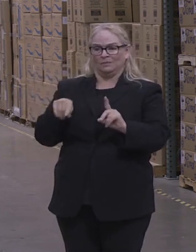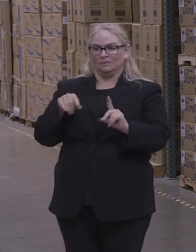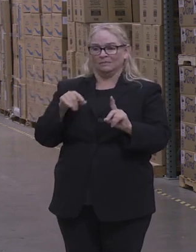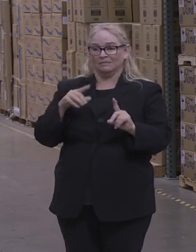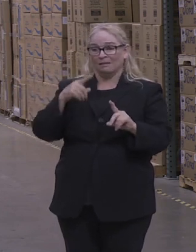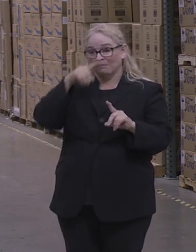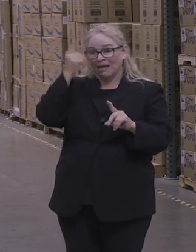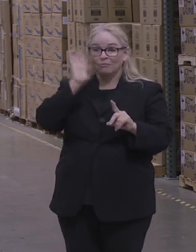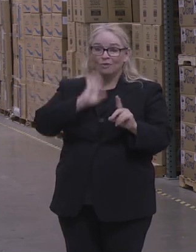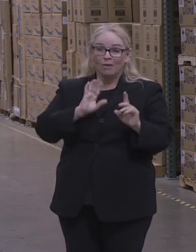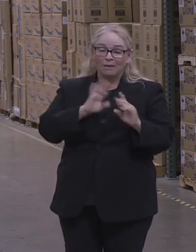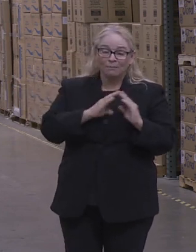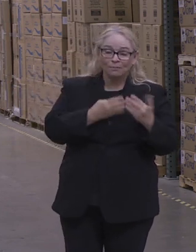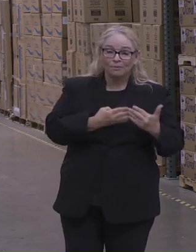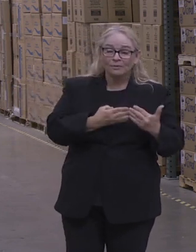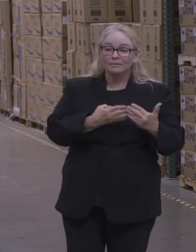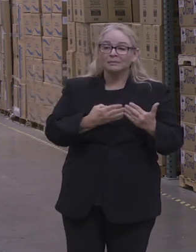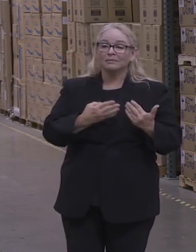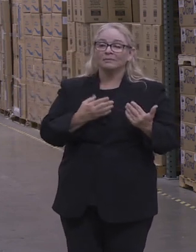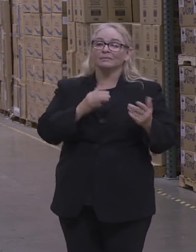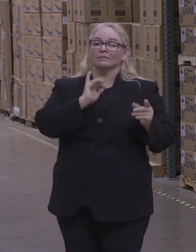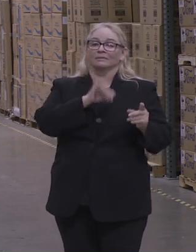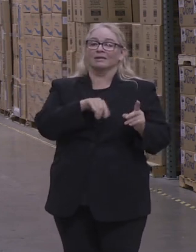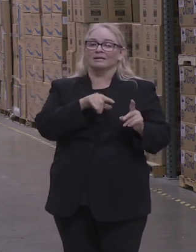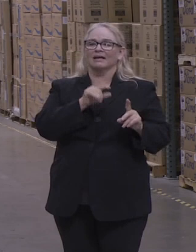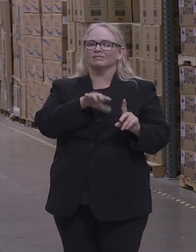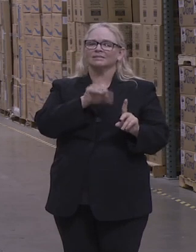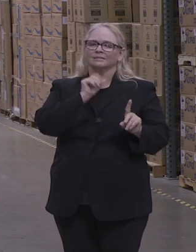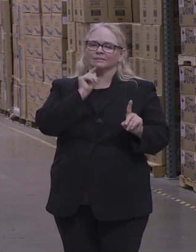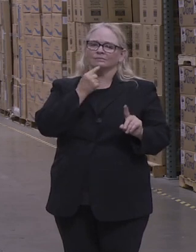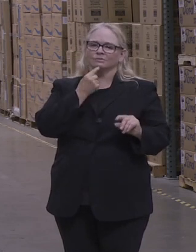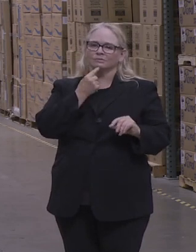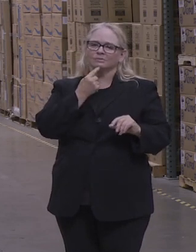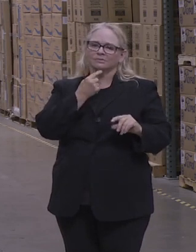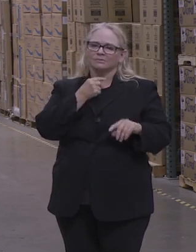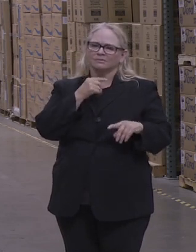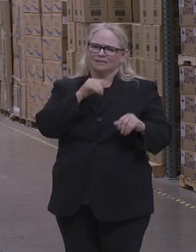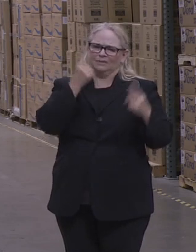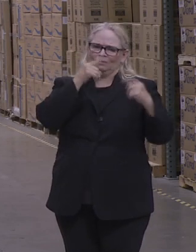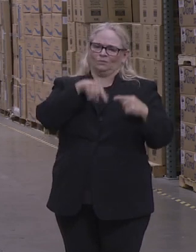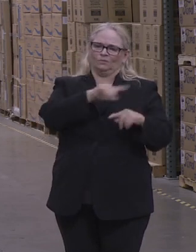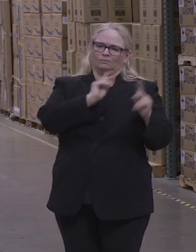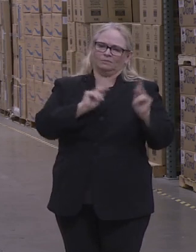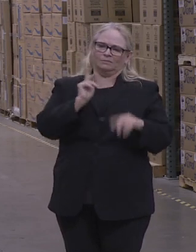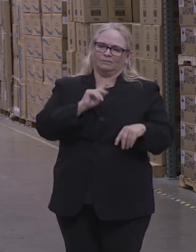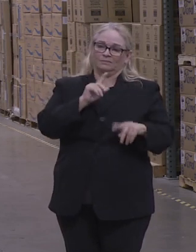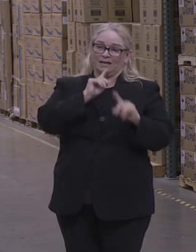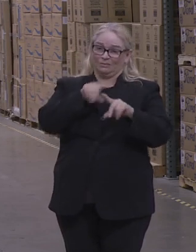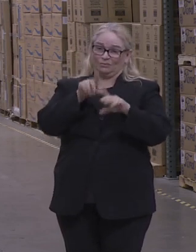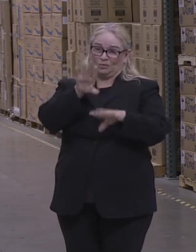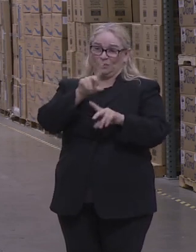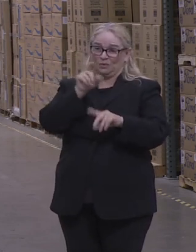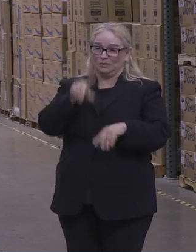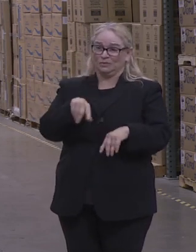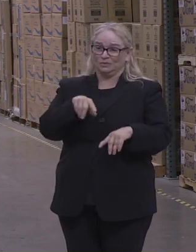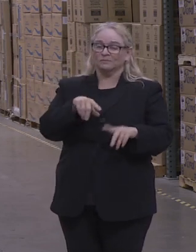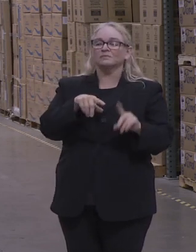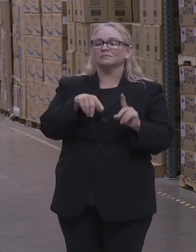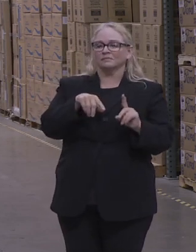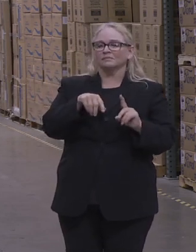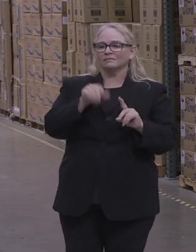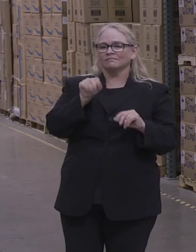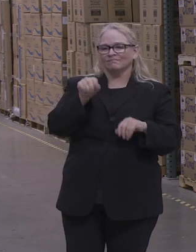communities, and also that needs to be taken into account and considered. So the answer is yes, And I wanted to give you a little bit more